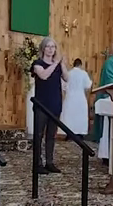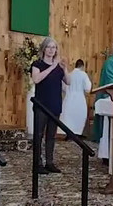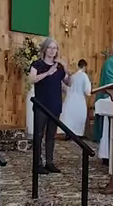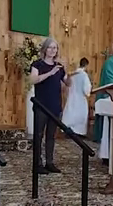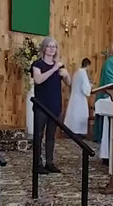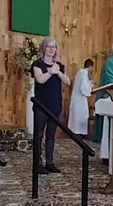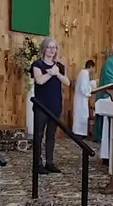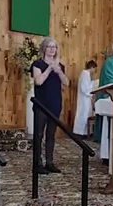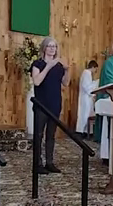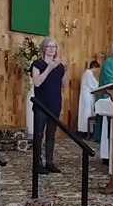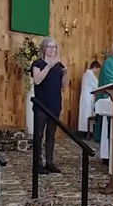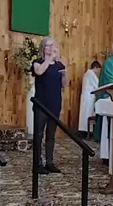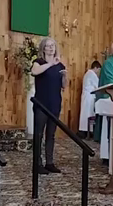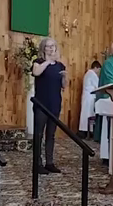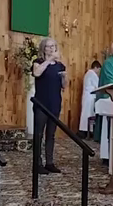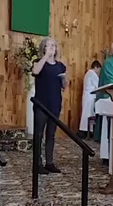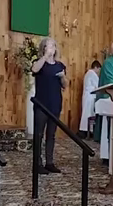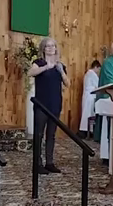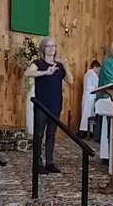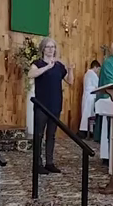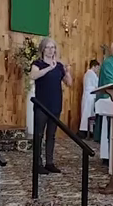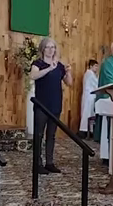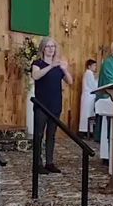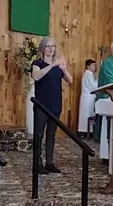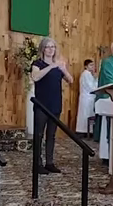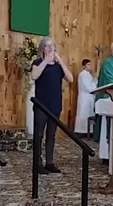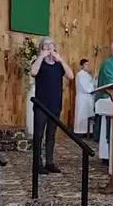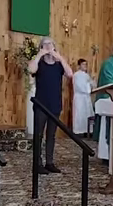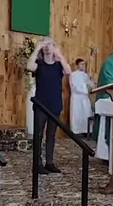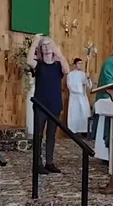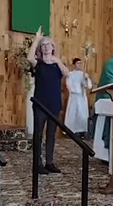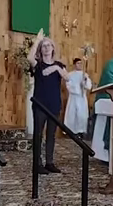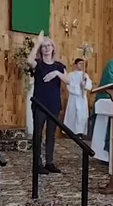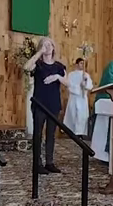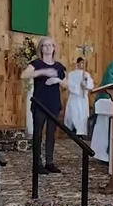love and serve the Lord and his people. Thanks be to God.